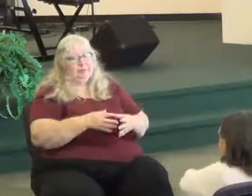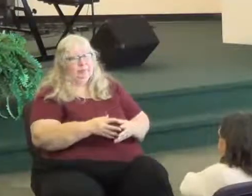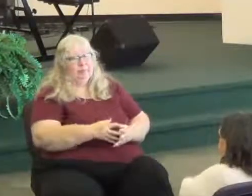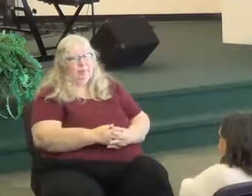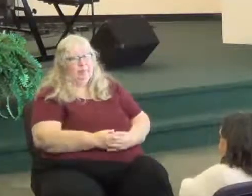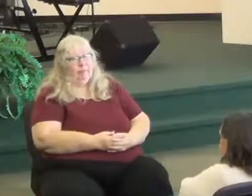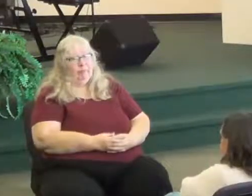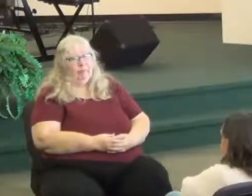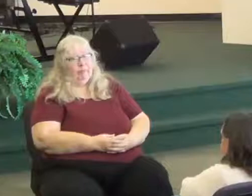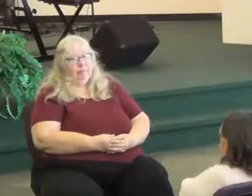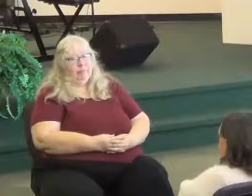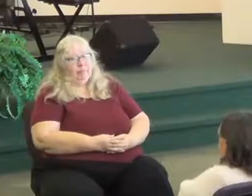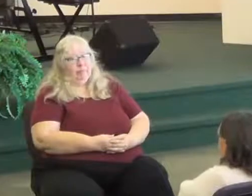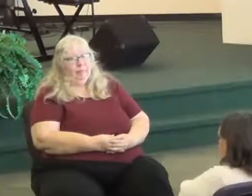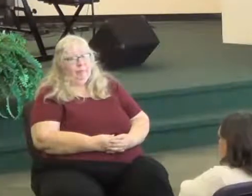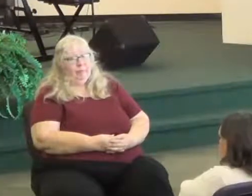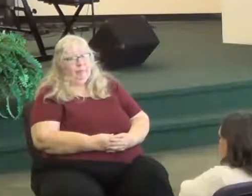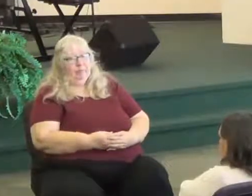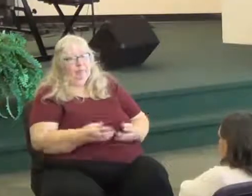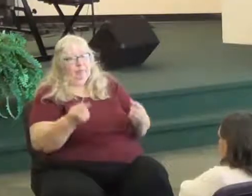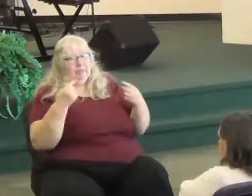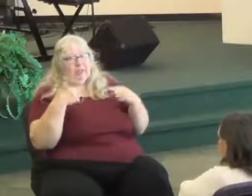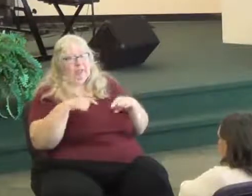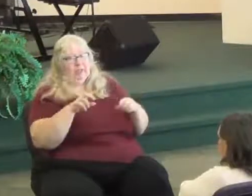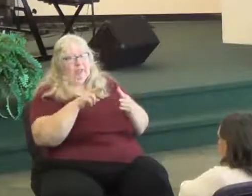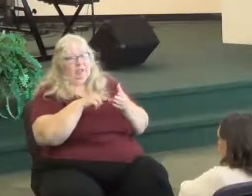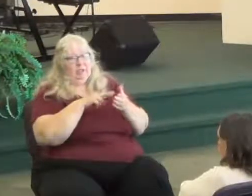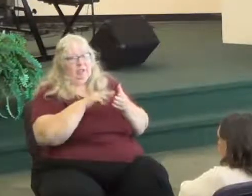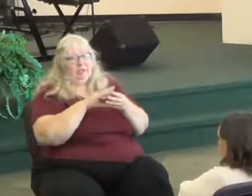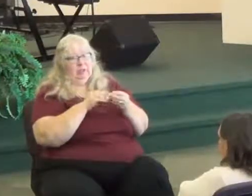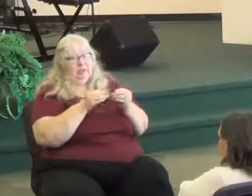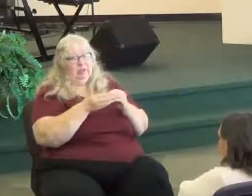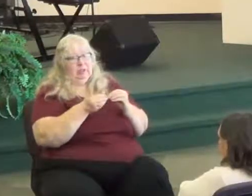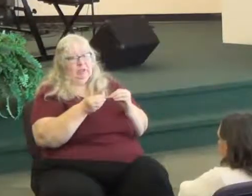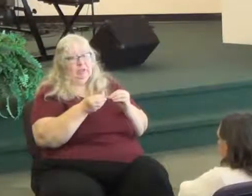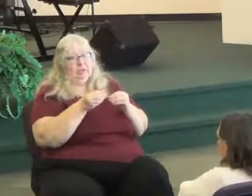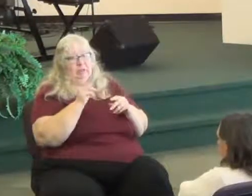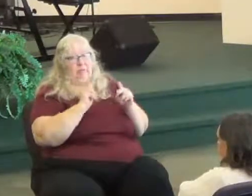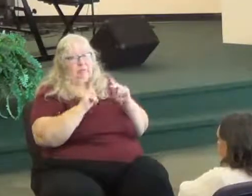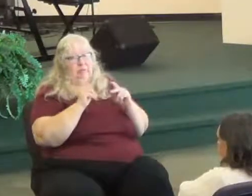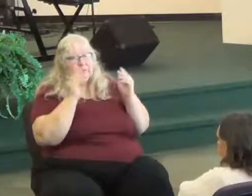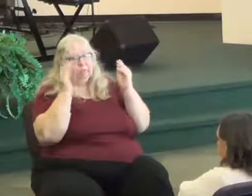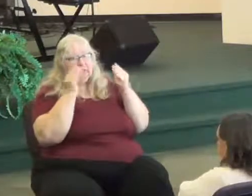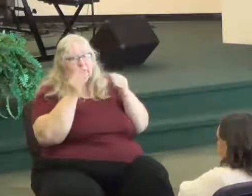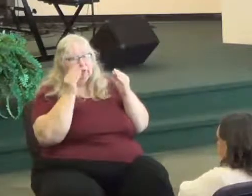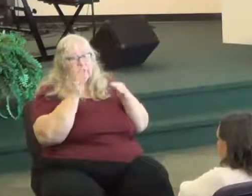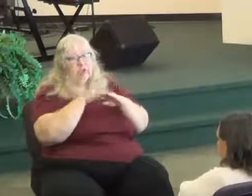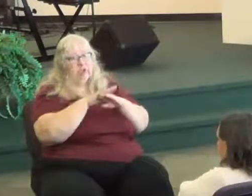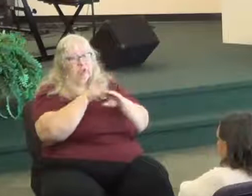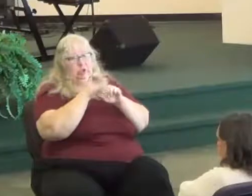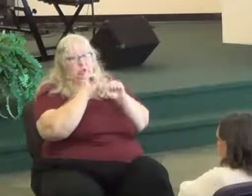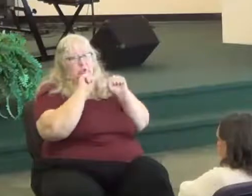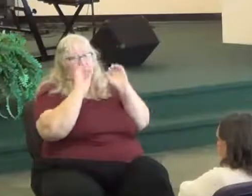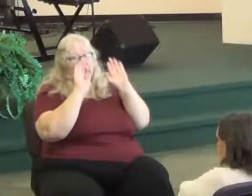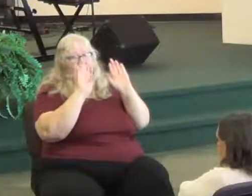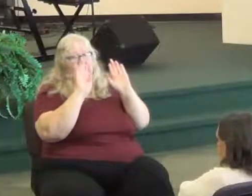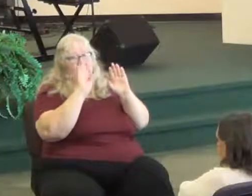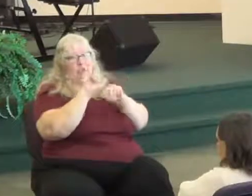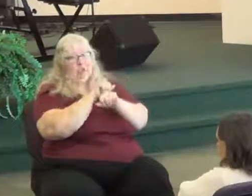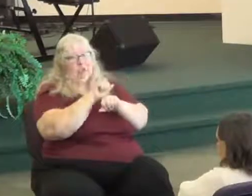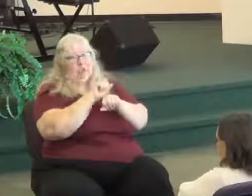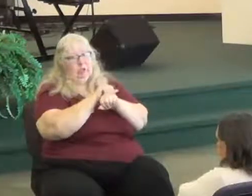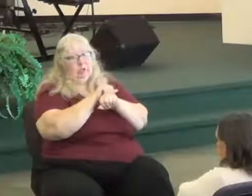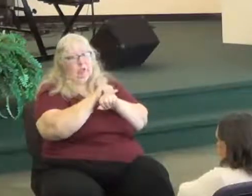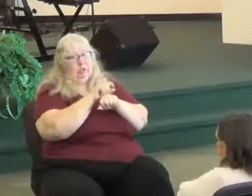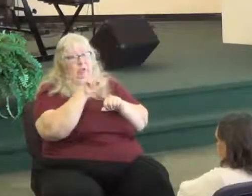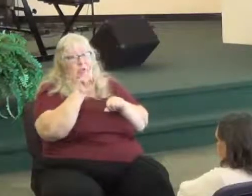message, as you read the story, a lot of people will focus on the miracle. You know, about two-thirds or about a